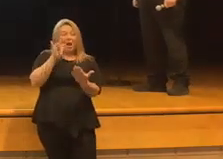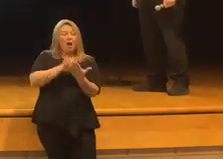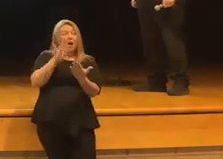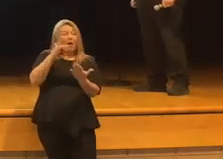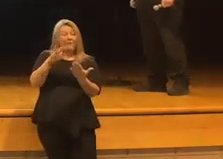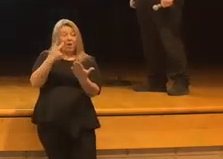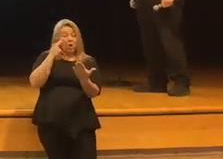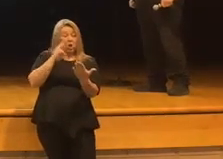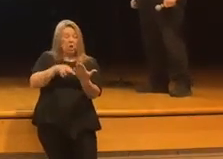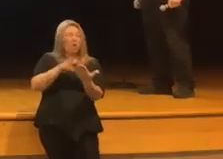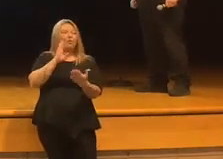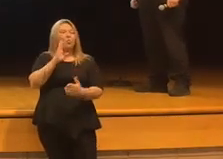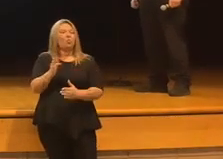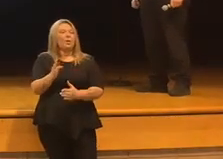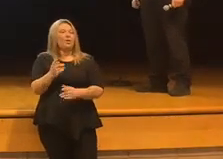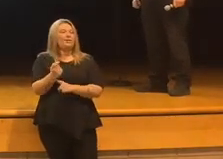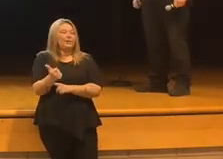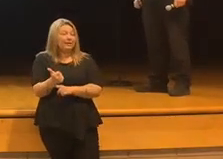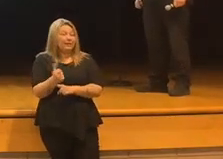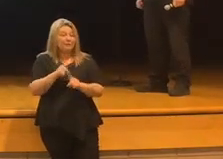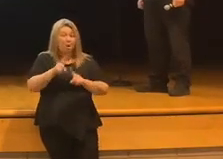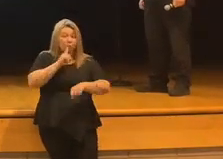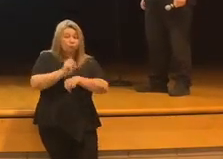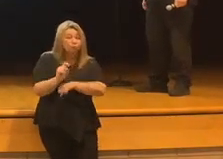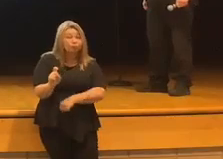gone. But is it?